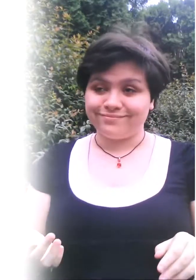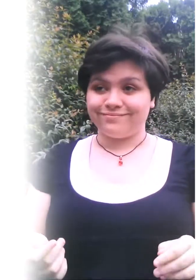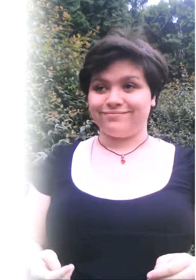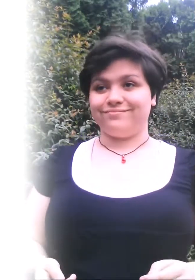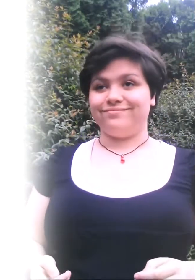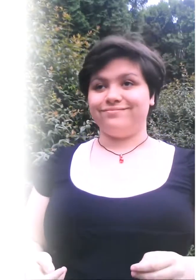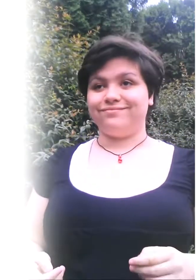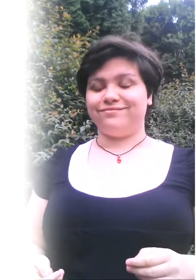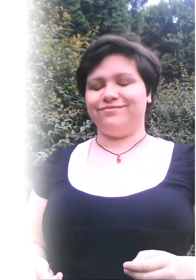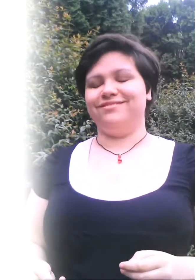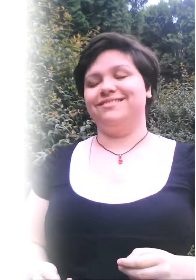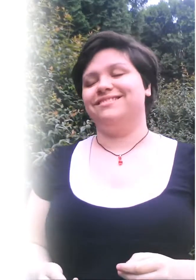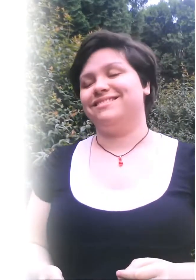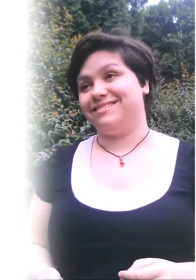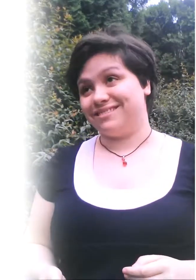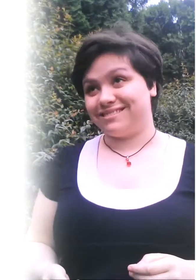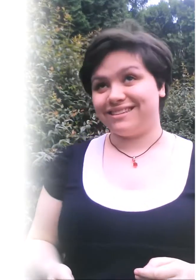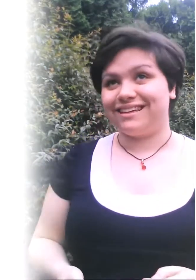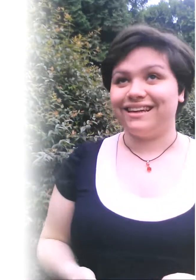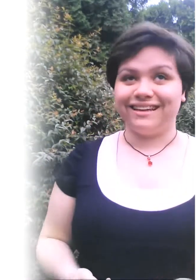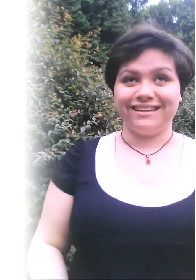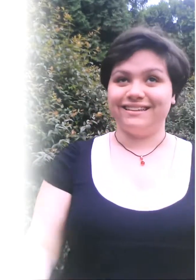die.